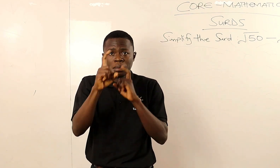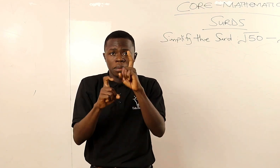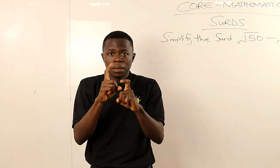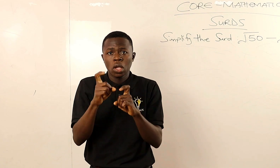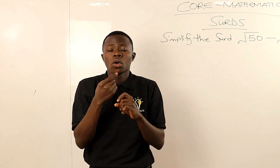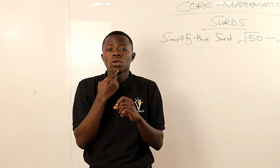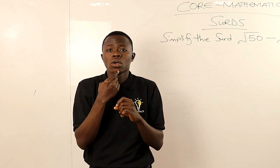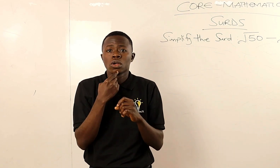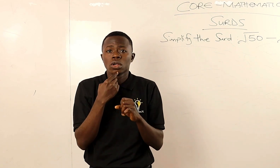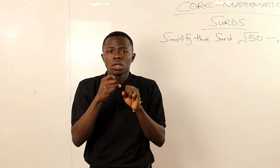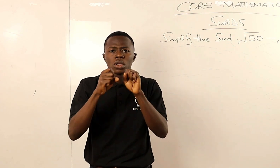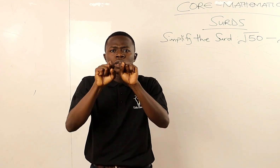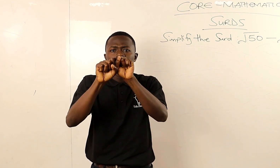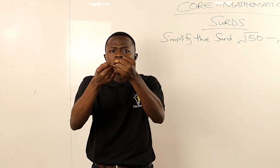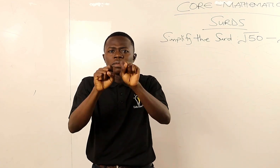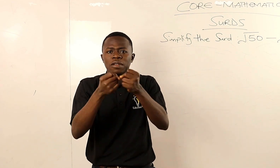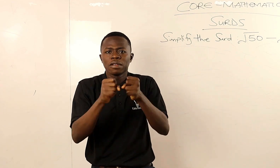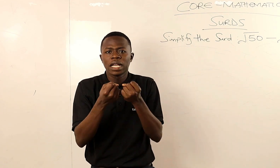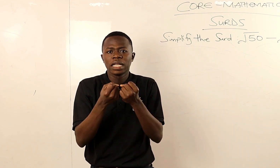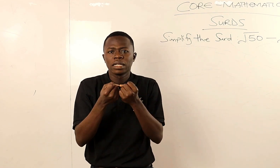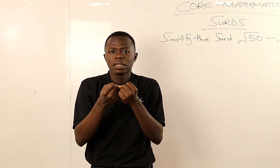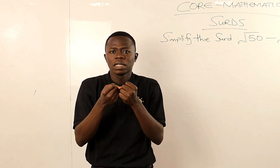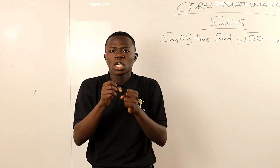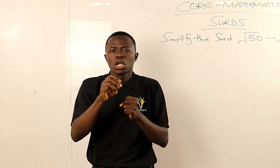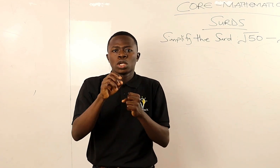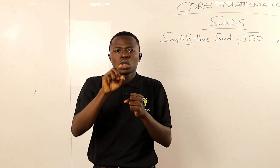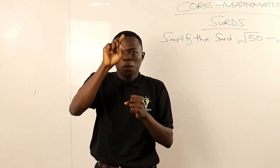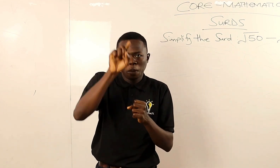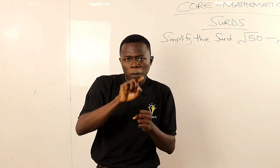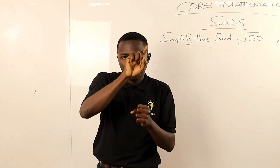So the other question says simplify the said